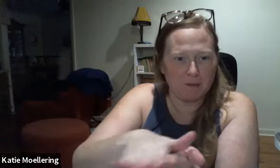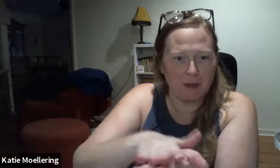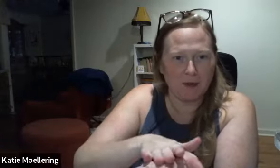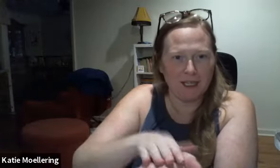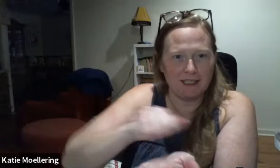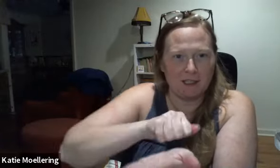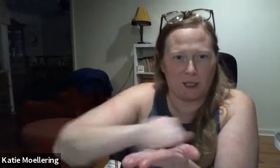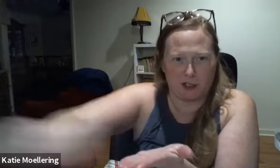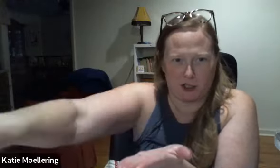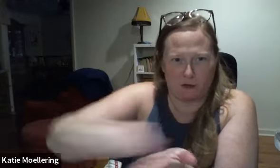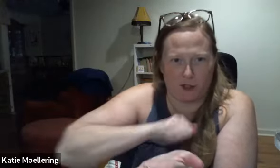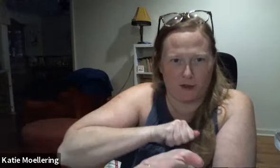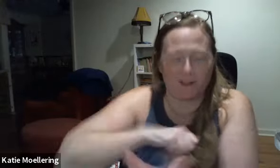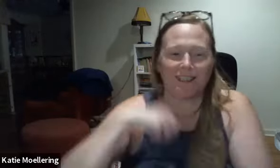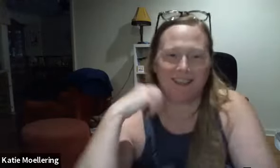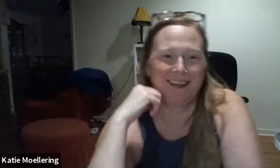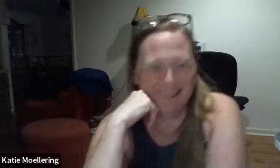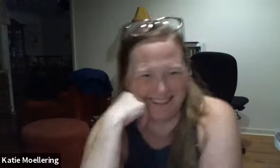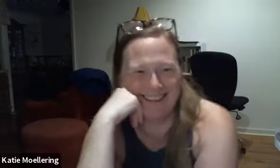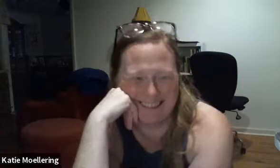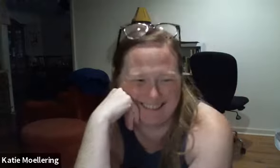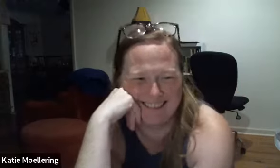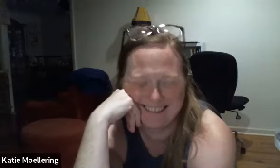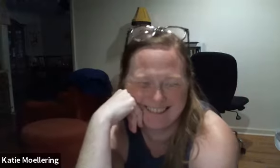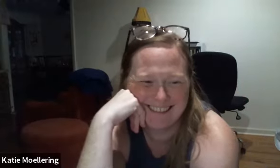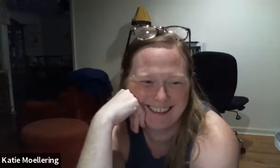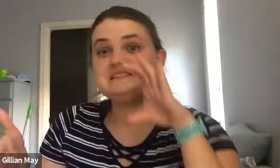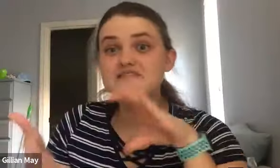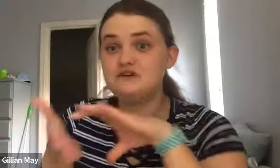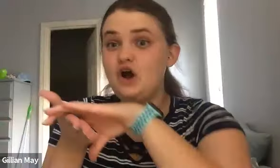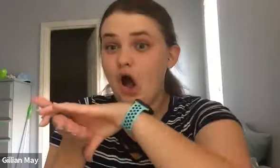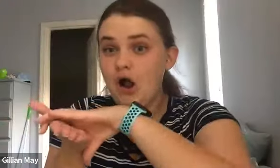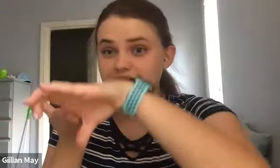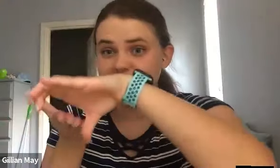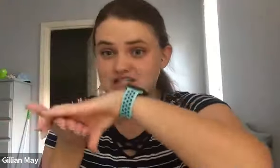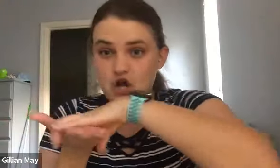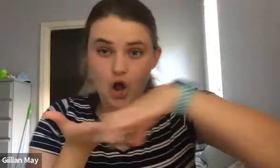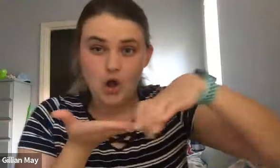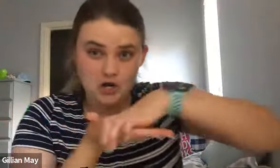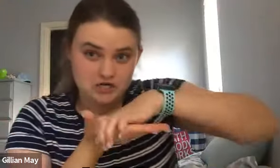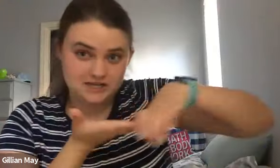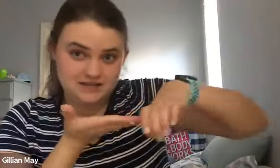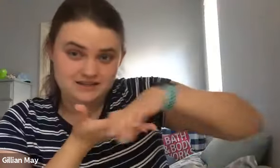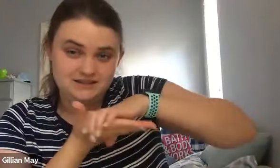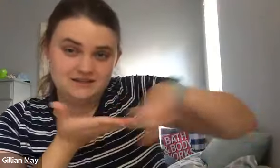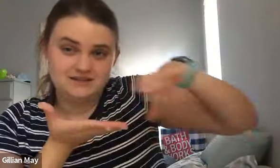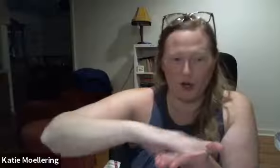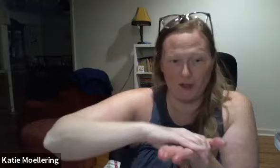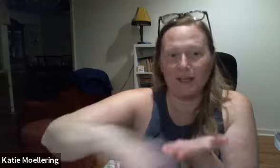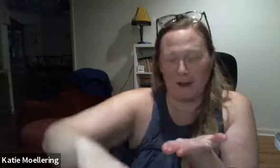paper in, and then you were like chonk chonk. Yeah. Well, I think because the sign for card is card. Card, yeah. It's